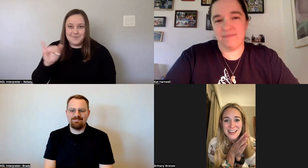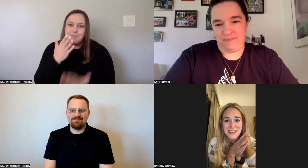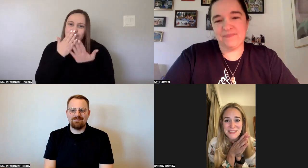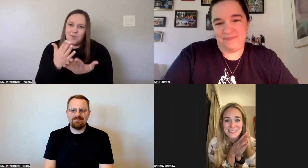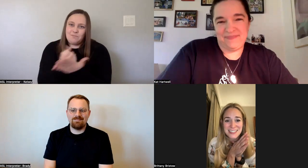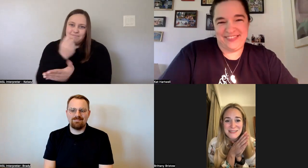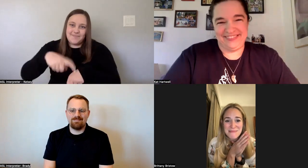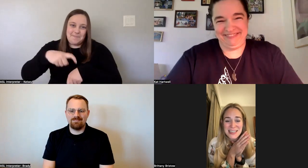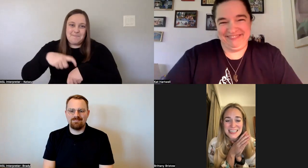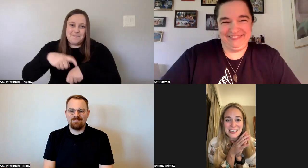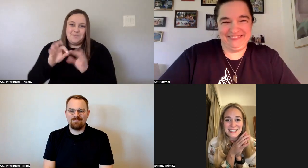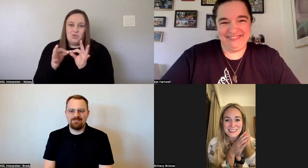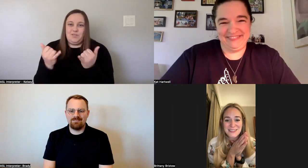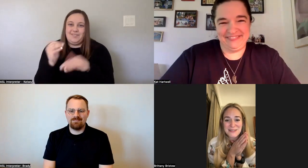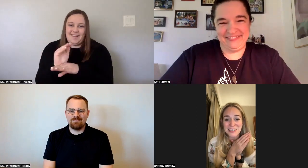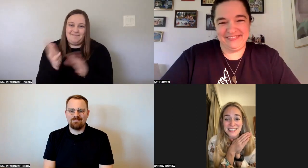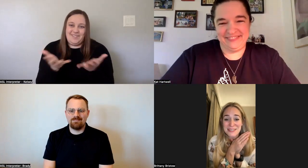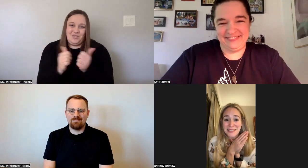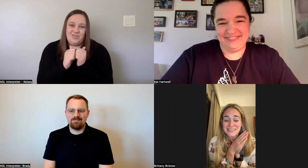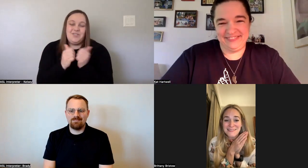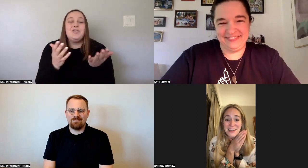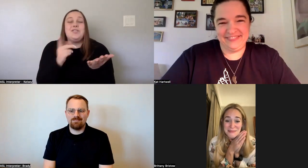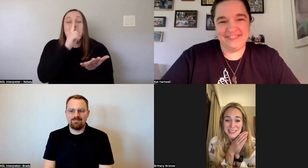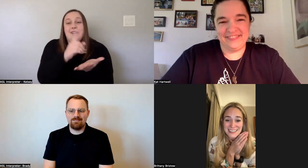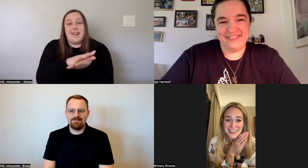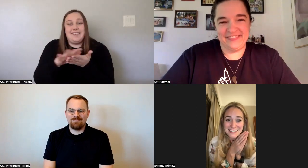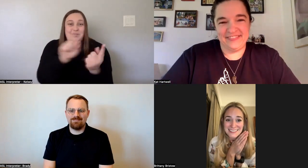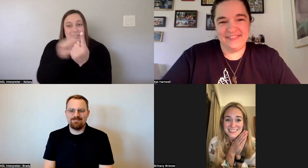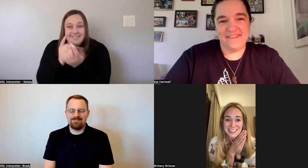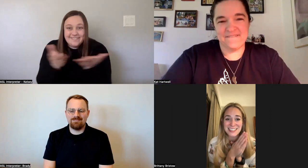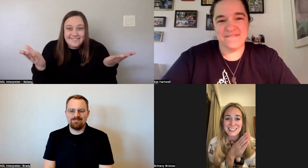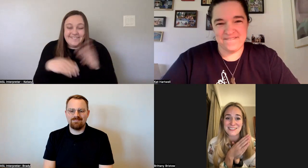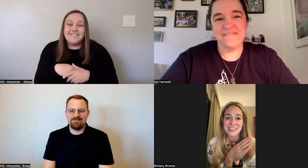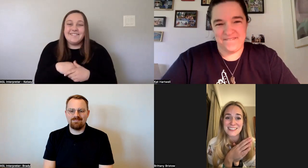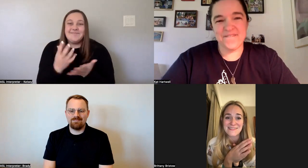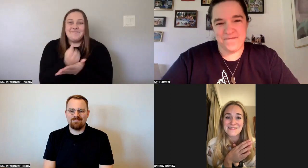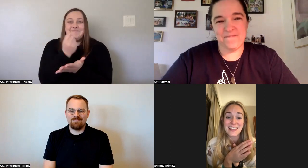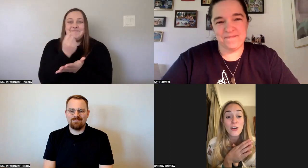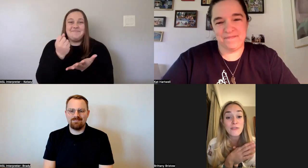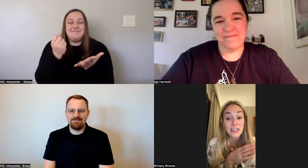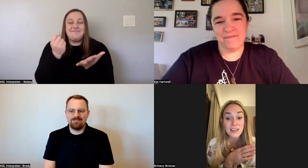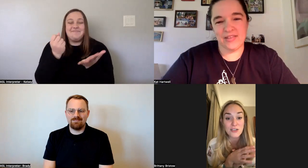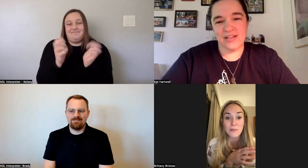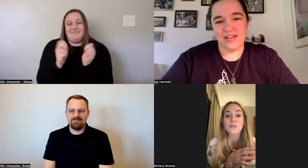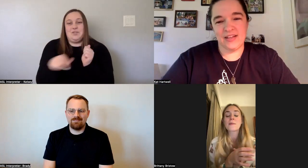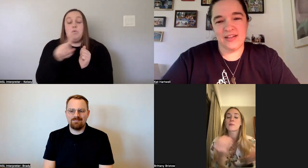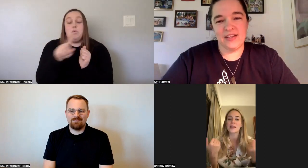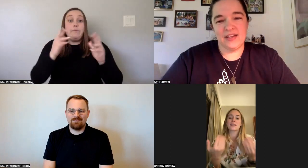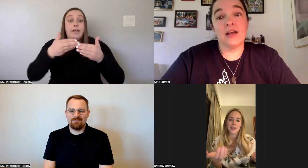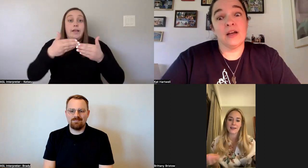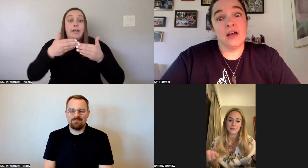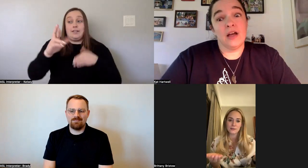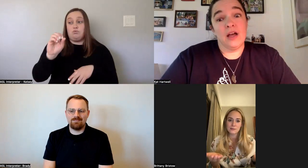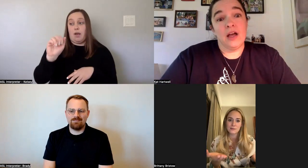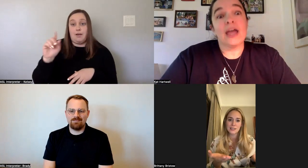making the time and being here. It was really nice to meet everybody and get a chance to do this. And hopefully at the next Romadrama, we